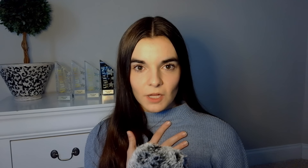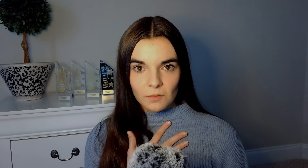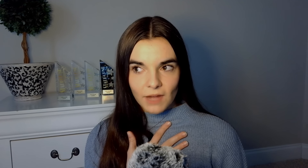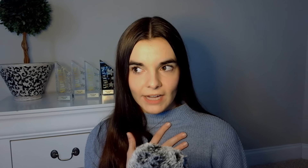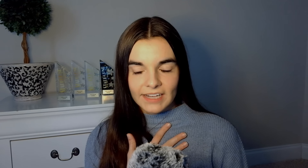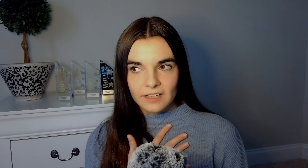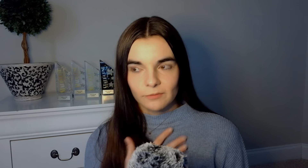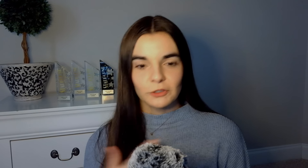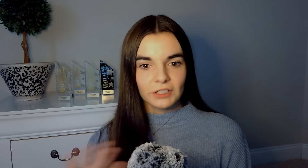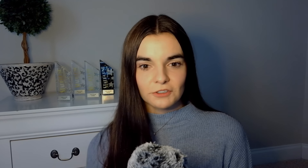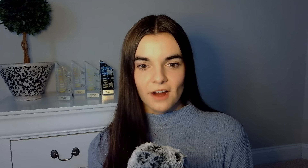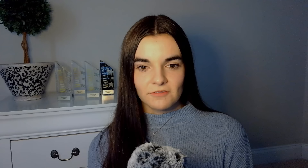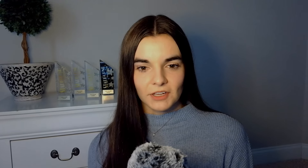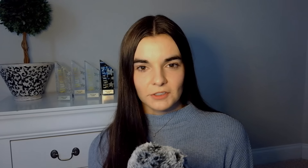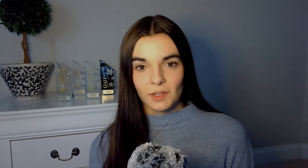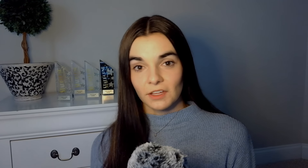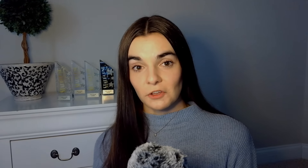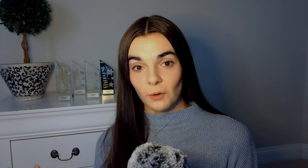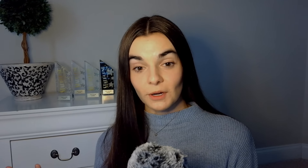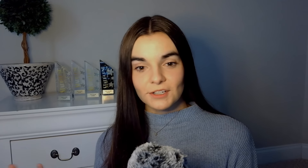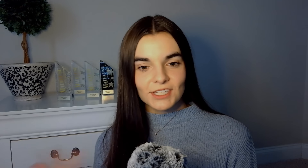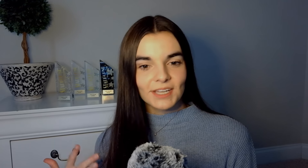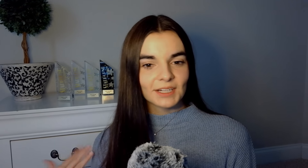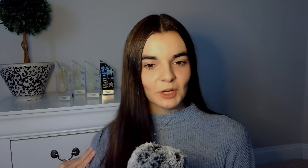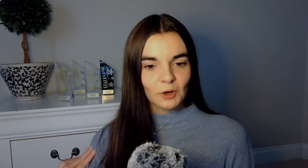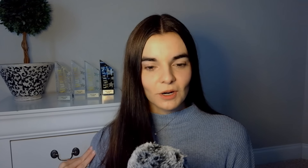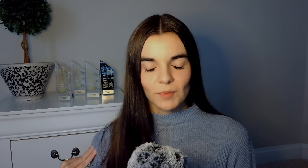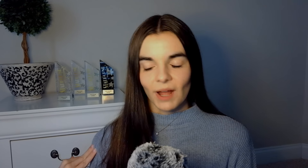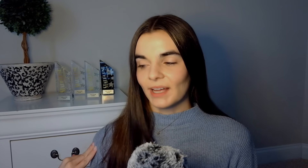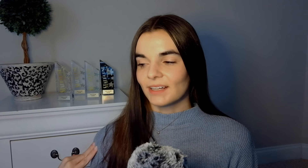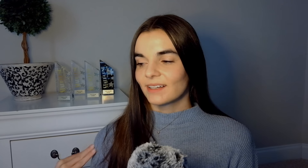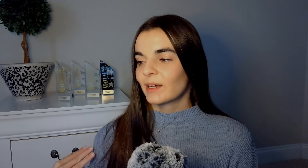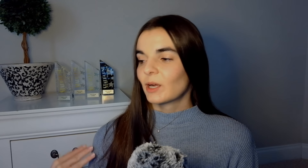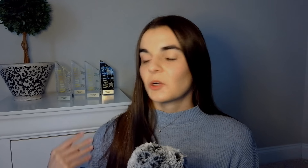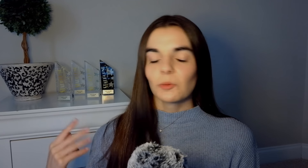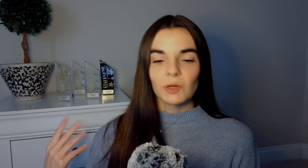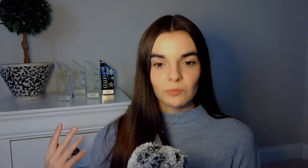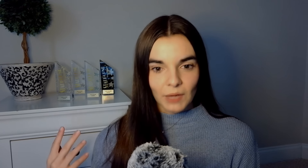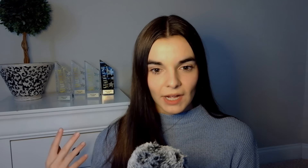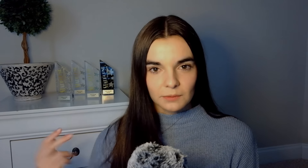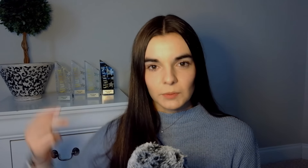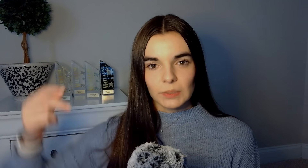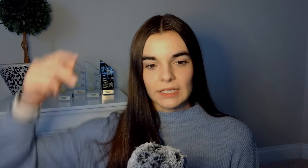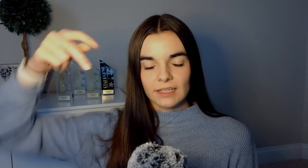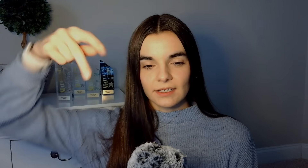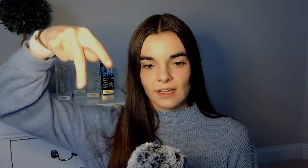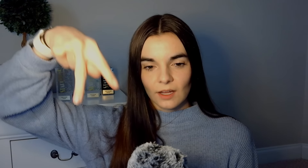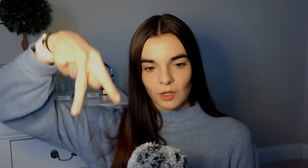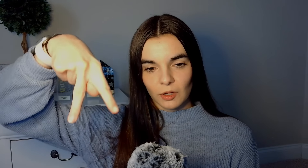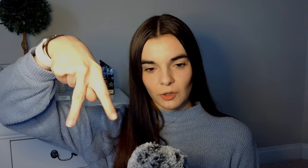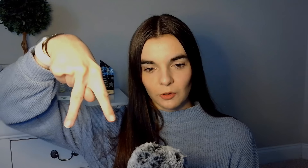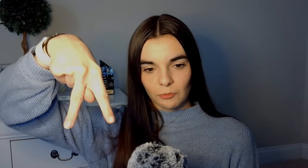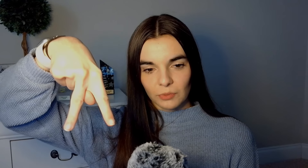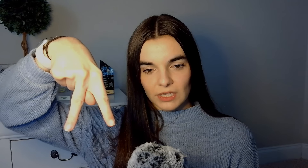my name. You can try finger spelling yours or mine, but mine would be